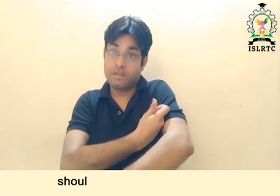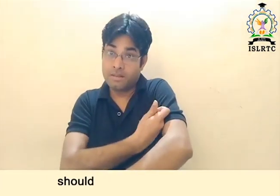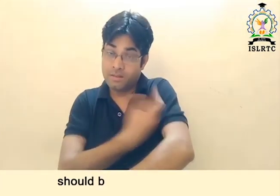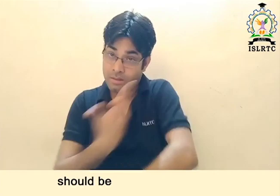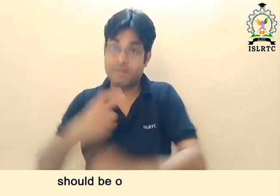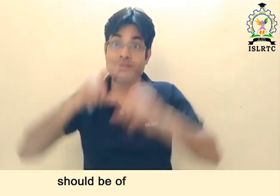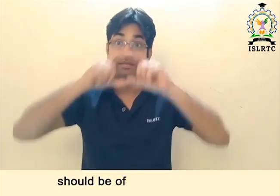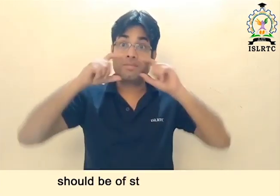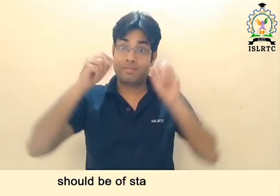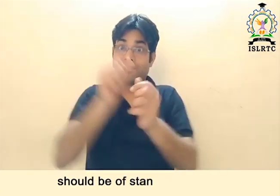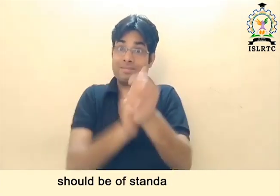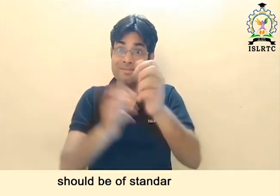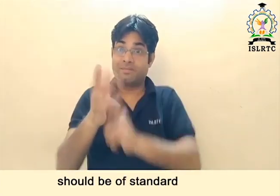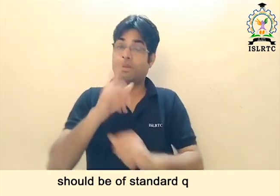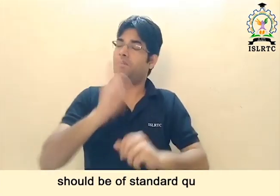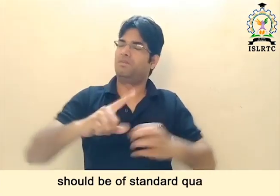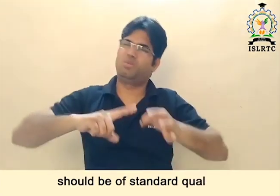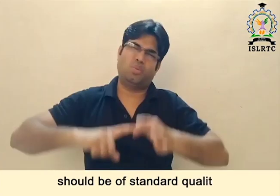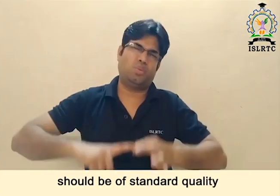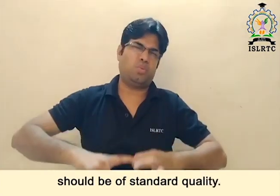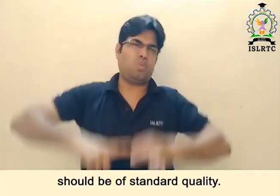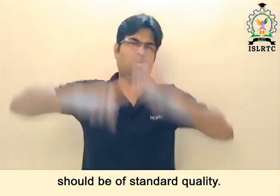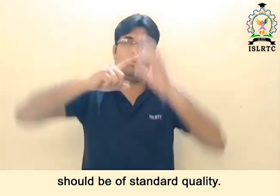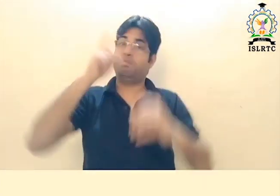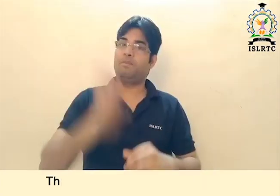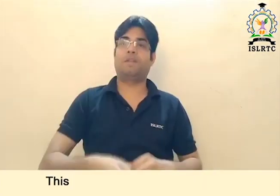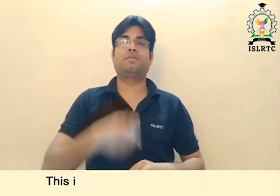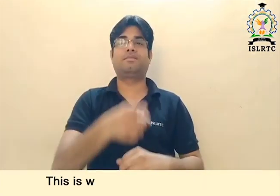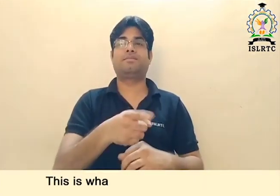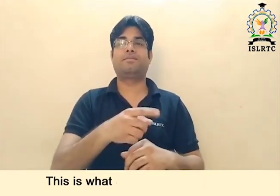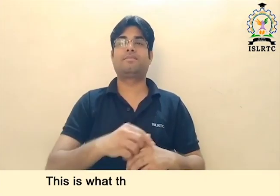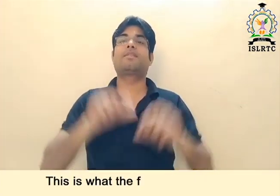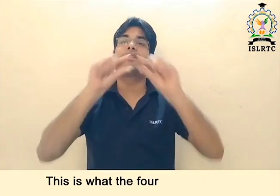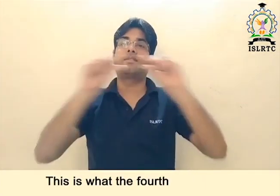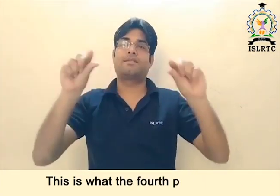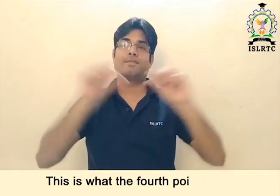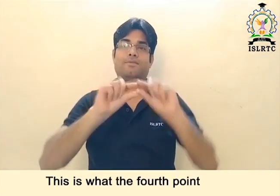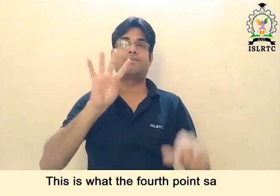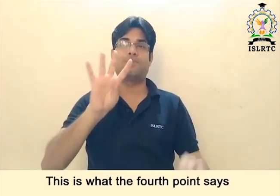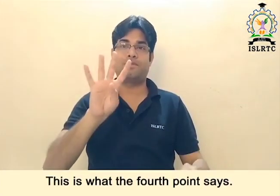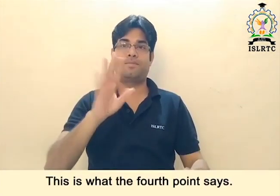should be of standard quality. This is what fourth line says.